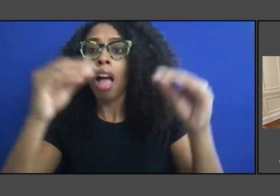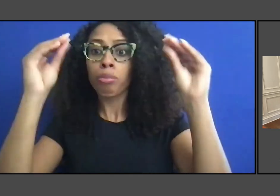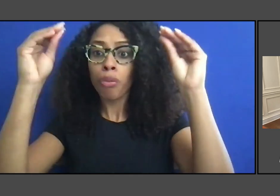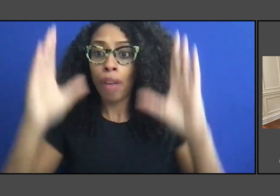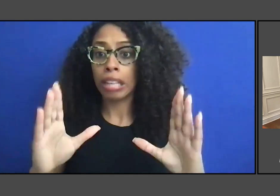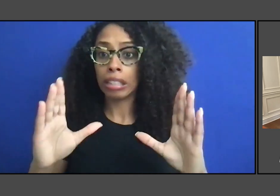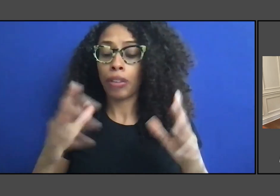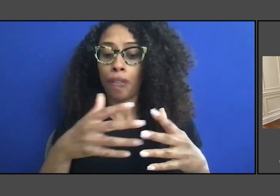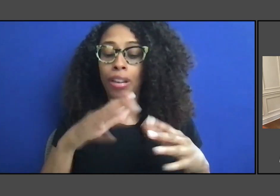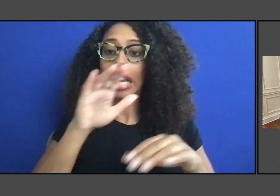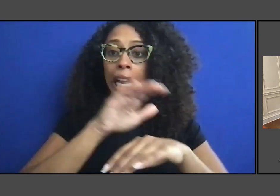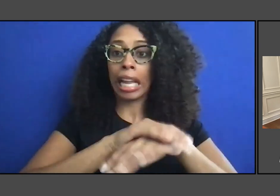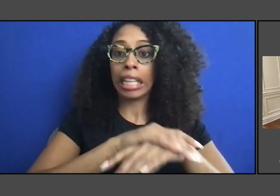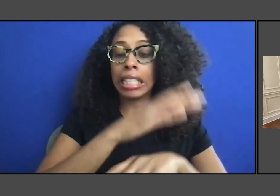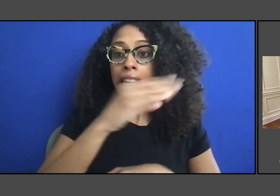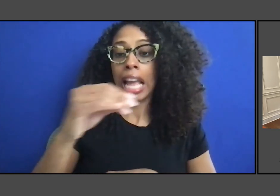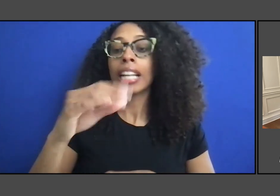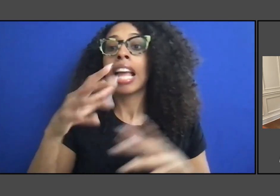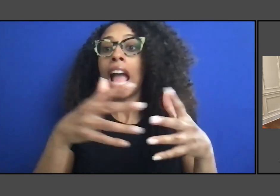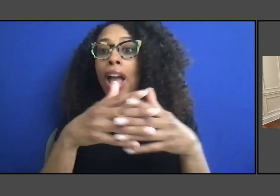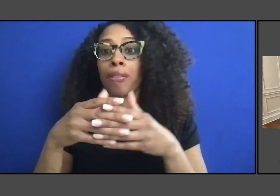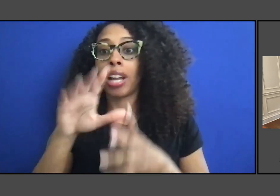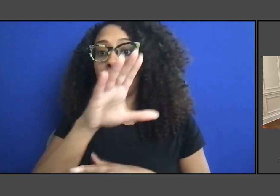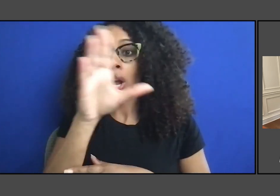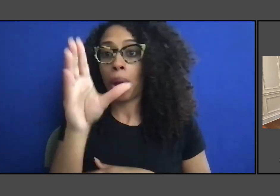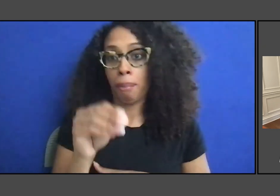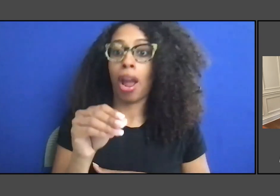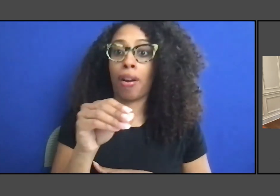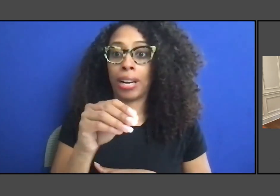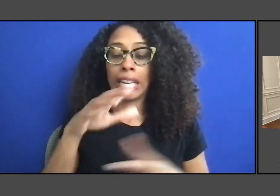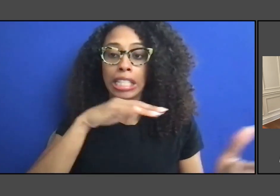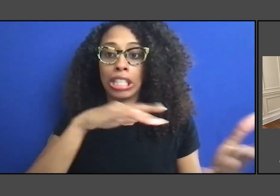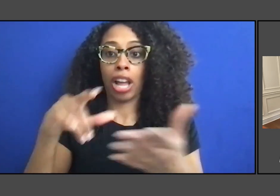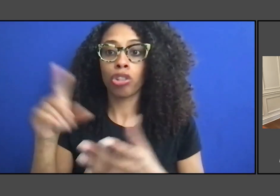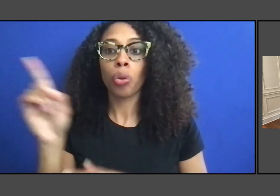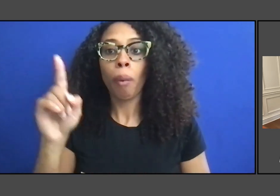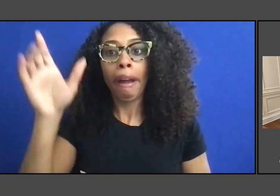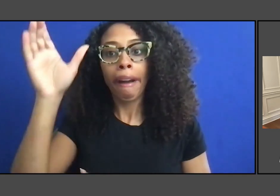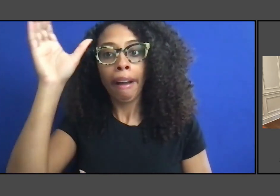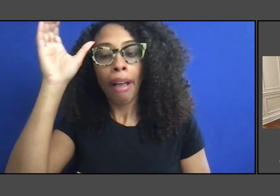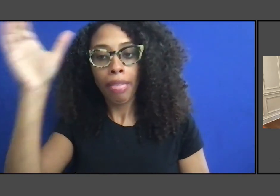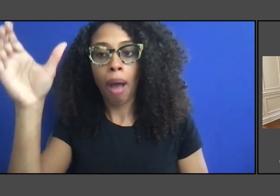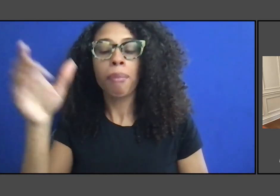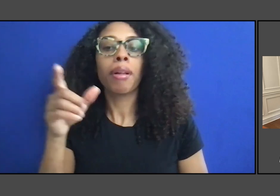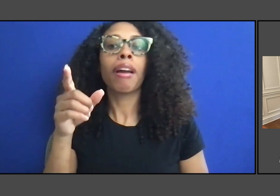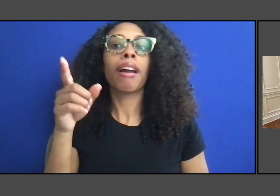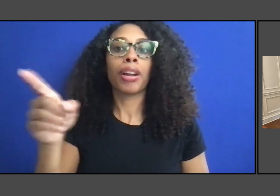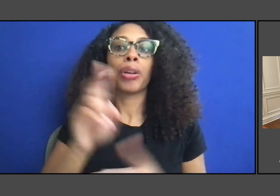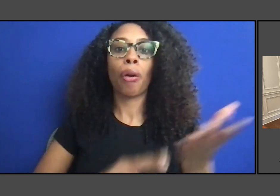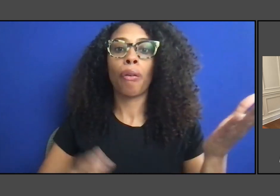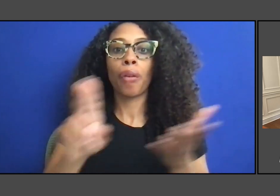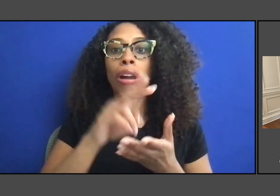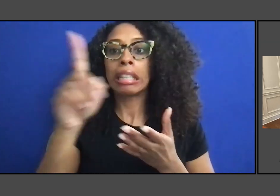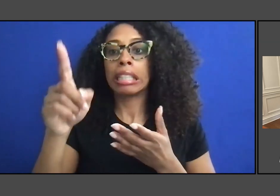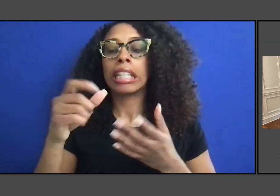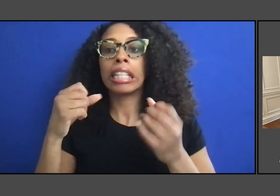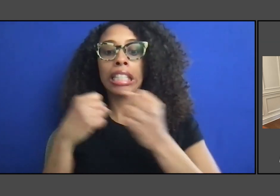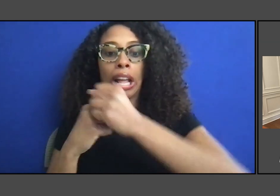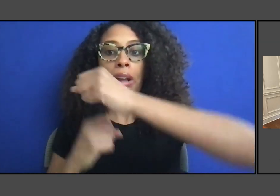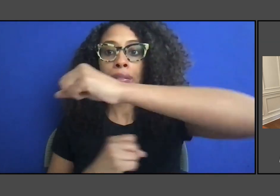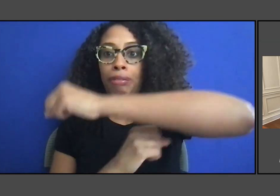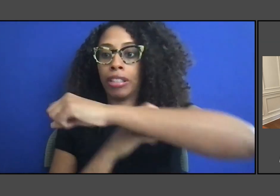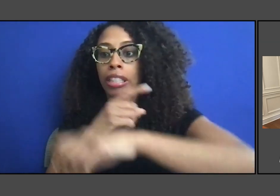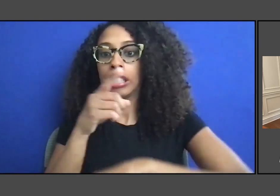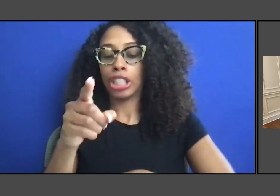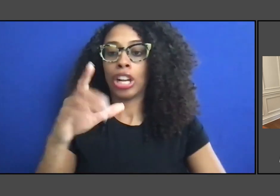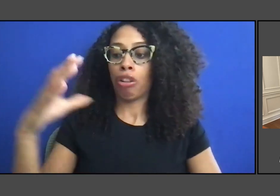at Columbia University, where she is founding chair of the African American Studies PhD department and serves on